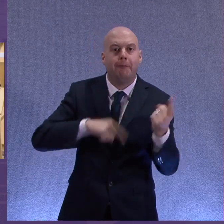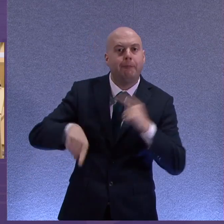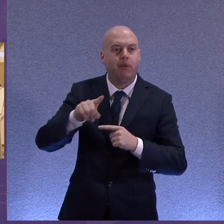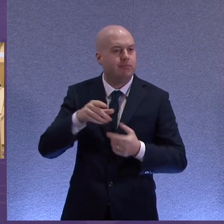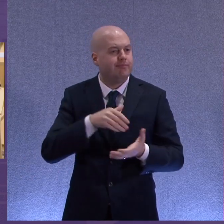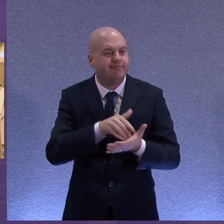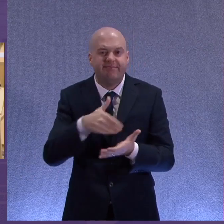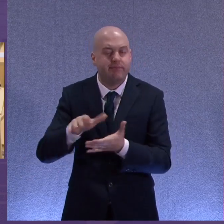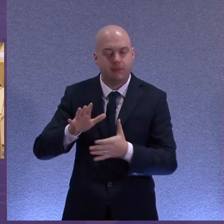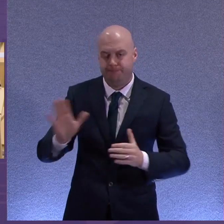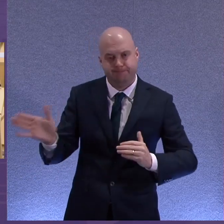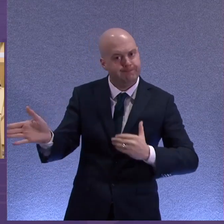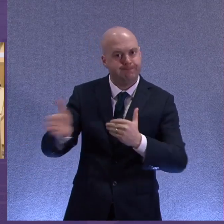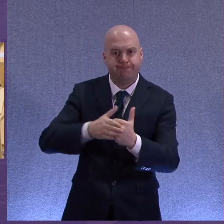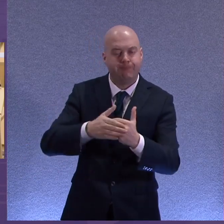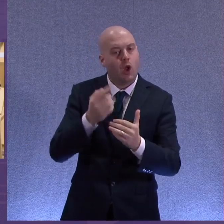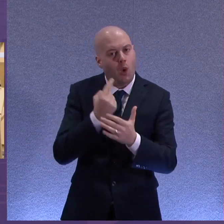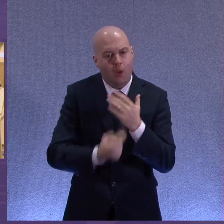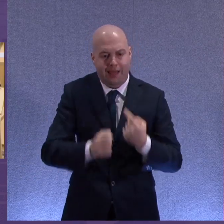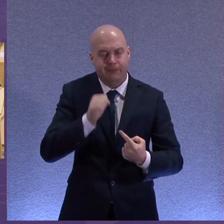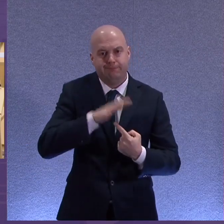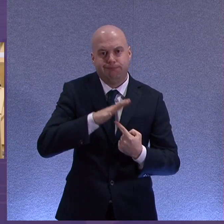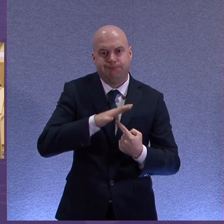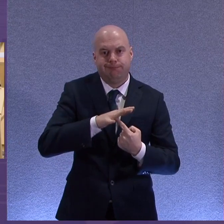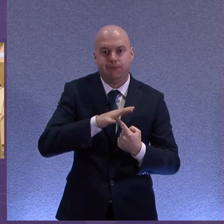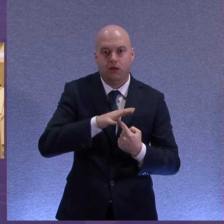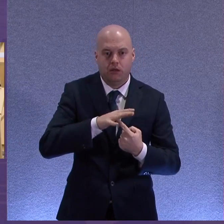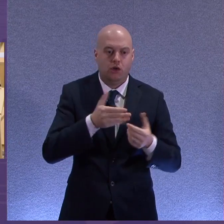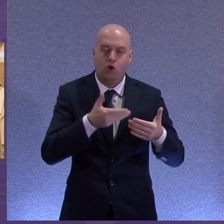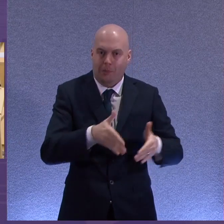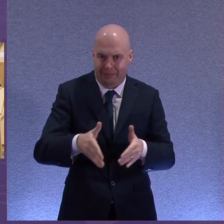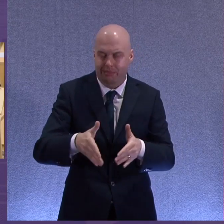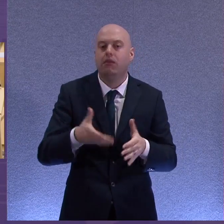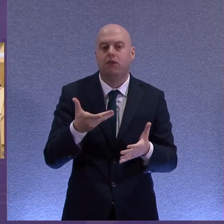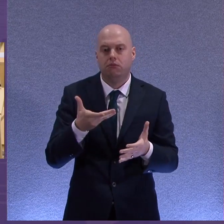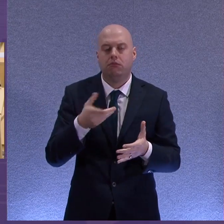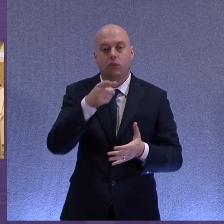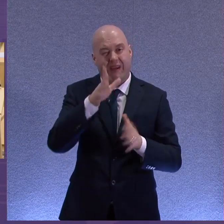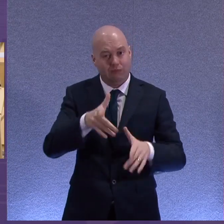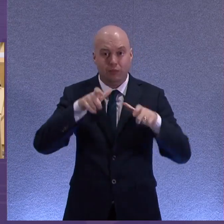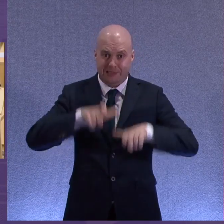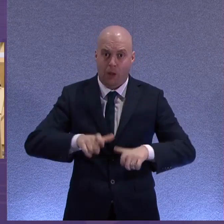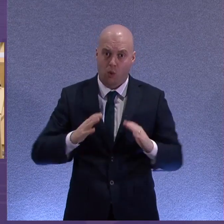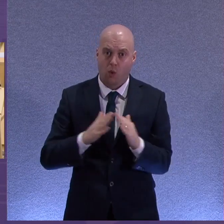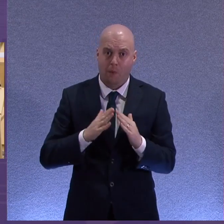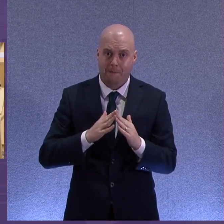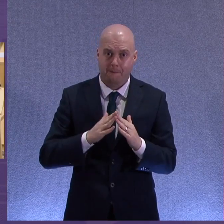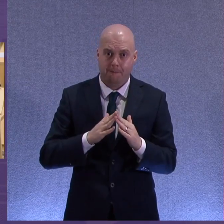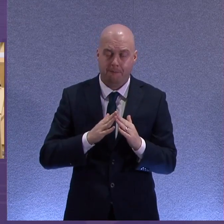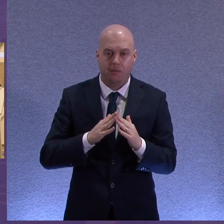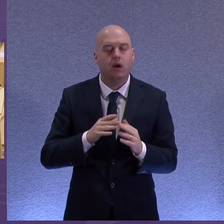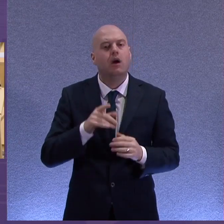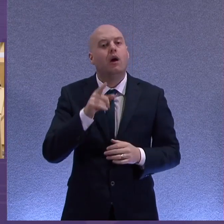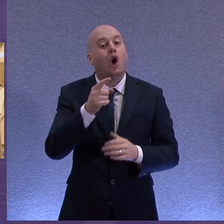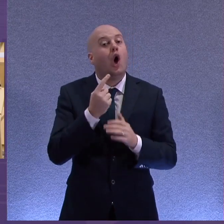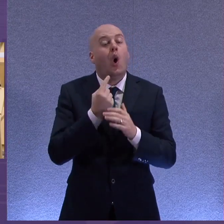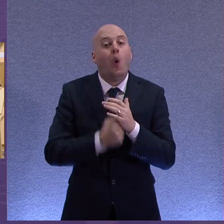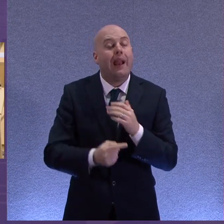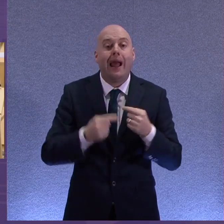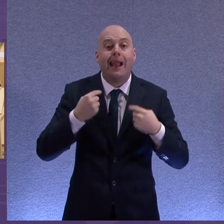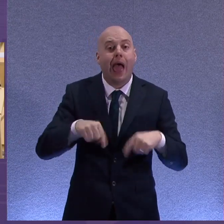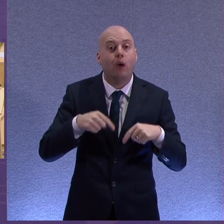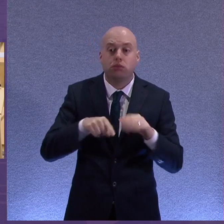set more stringent limits to that. So the only permissible reasons for leaving your home are as follows: to shop for basic necessities, but